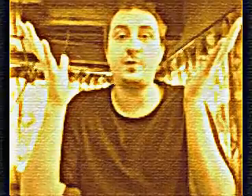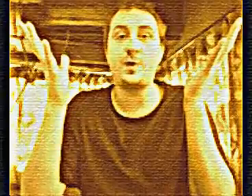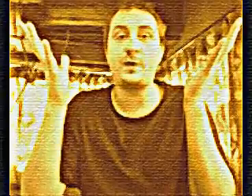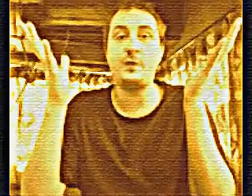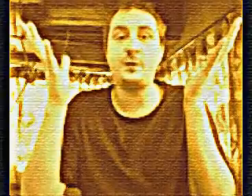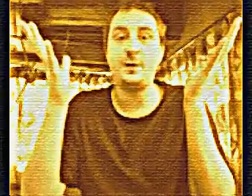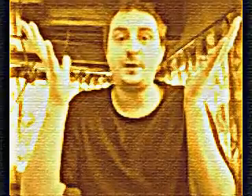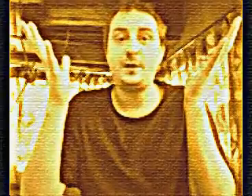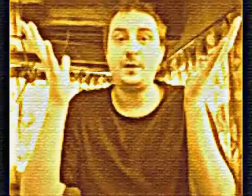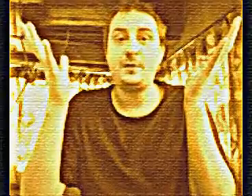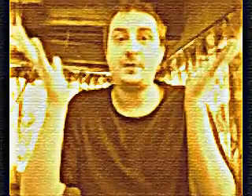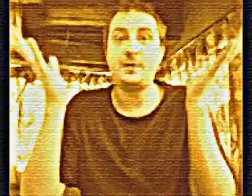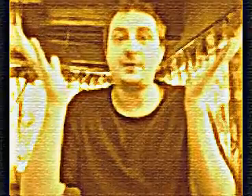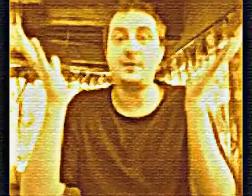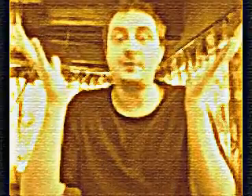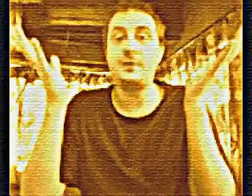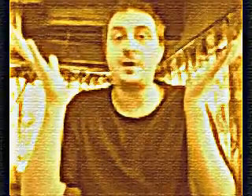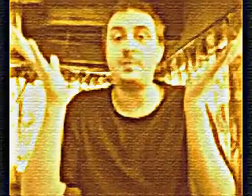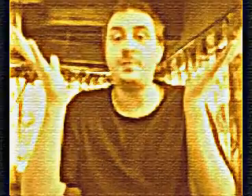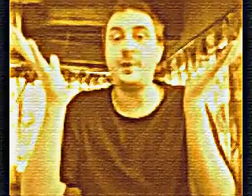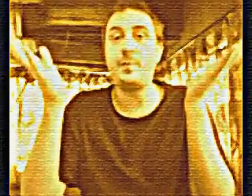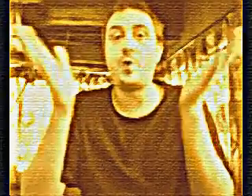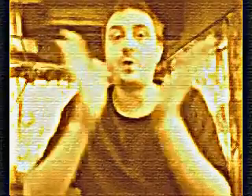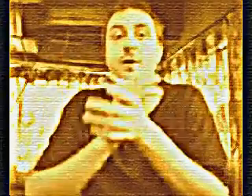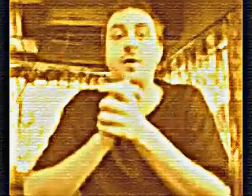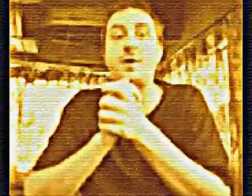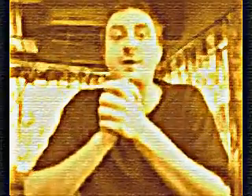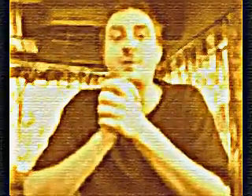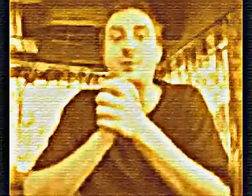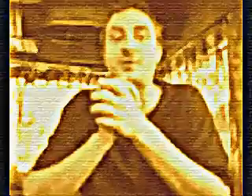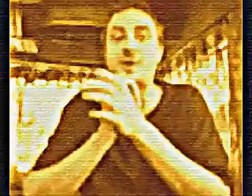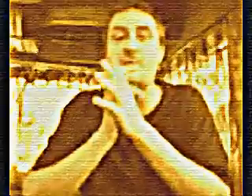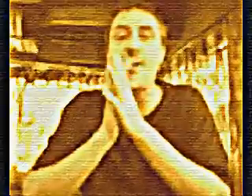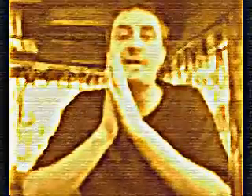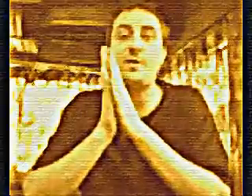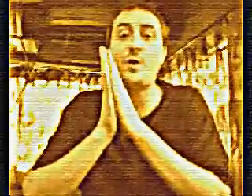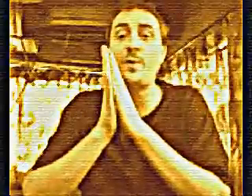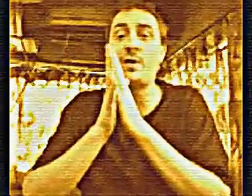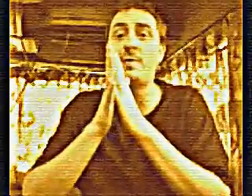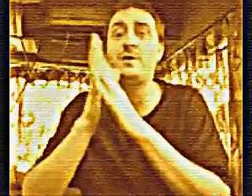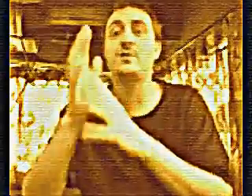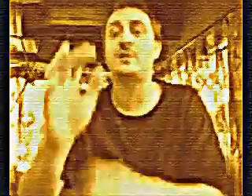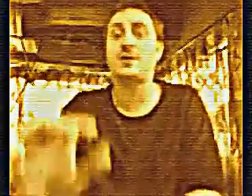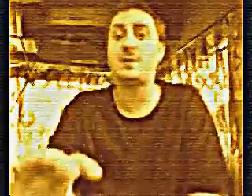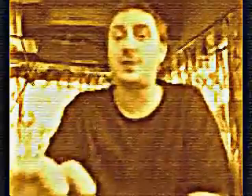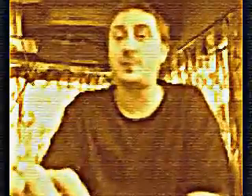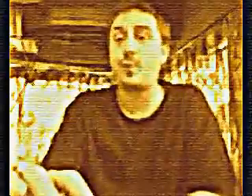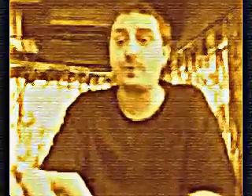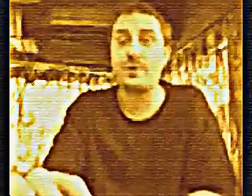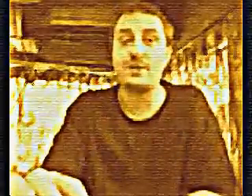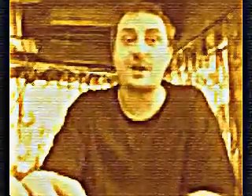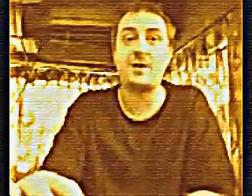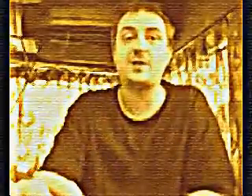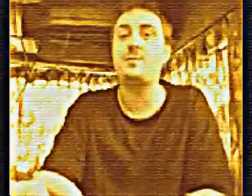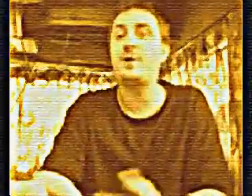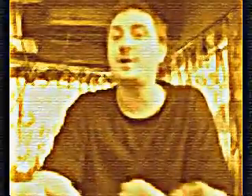overweight, sick, dumb, and poor. Okay, so it's a sad reality. We hope in the coming years that Kentucky can improve in these areas. But in